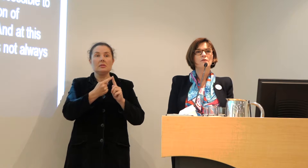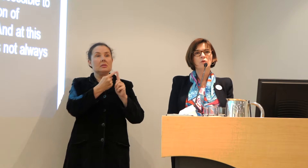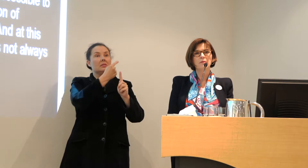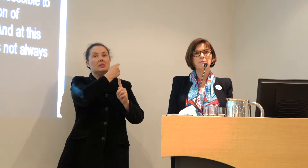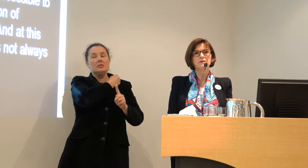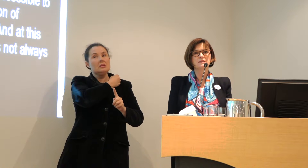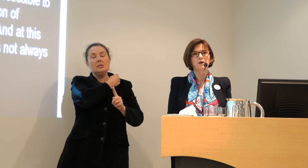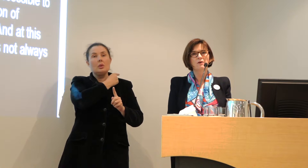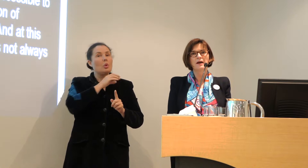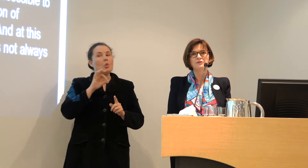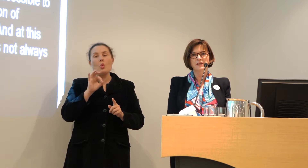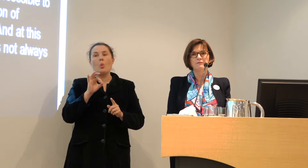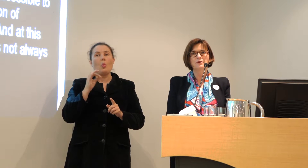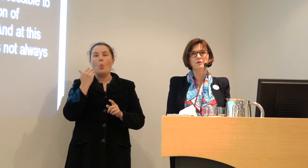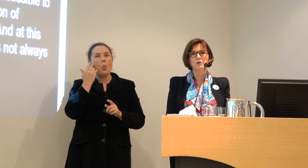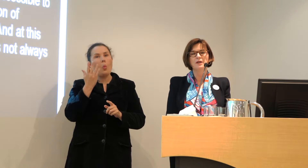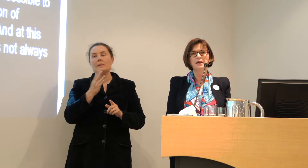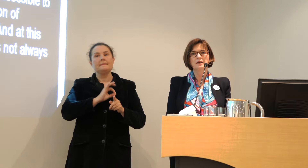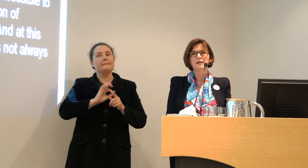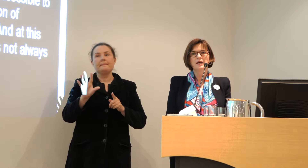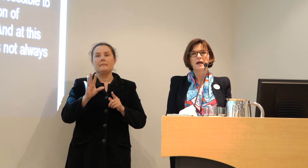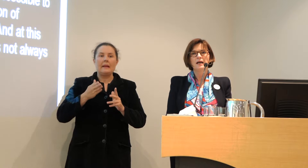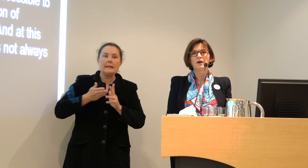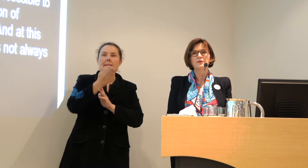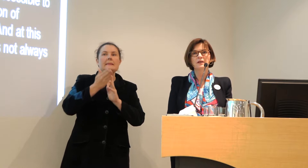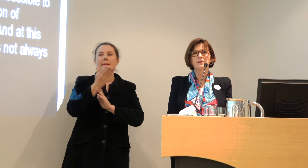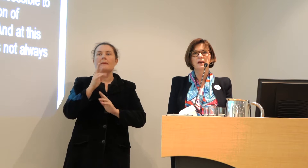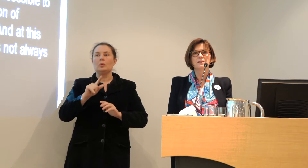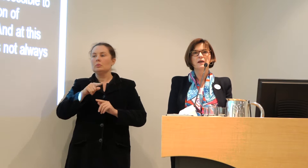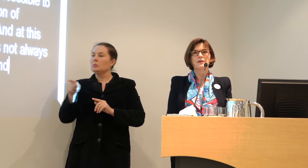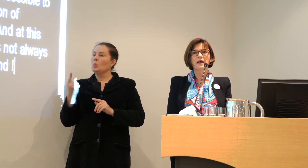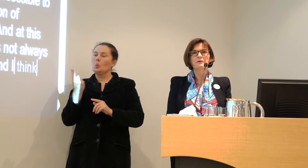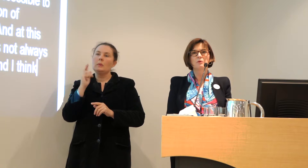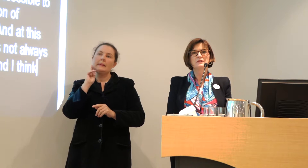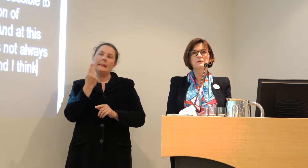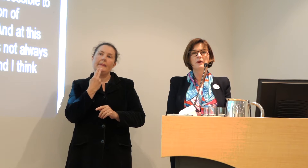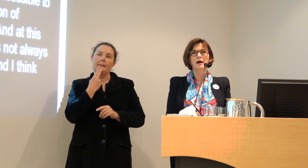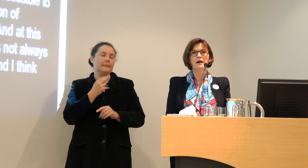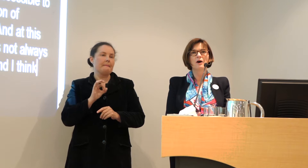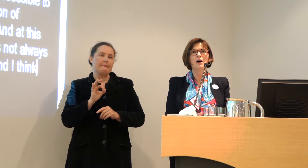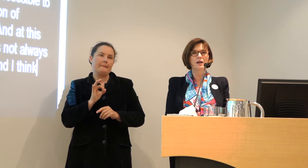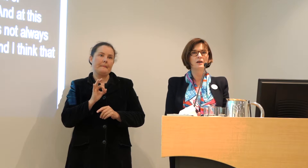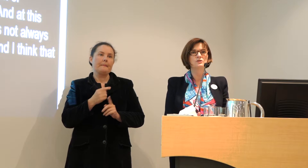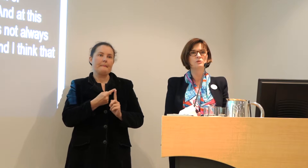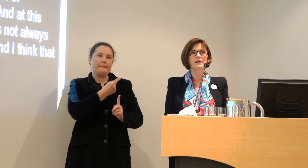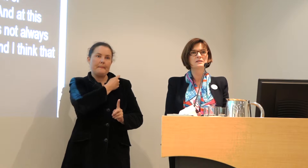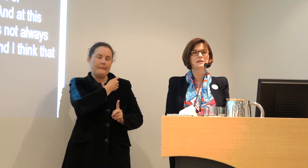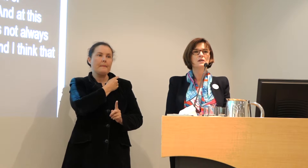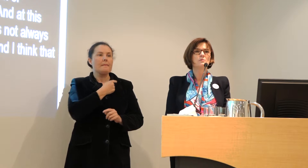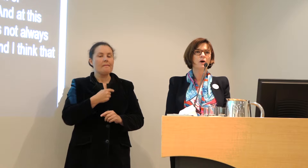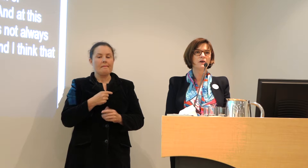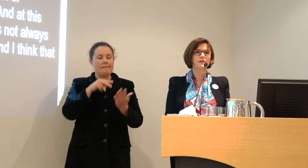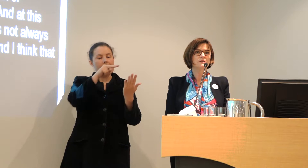be for members of our deaf community. And I think that that was highlighted to